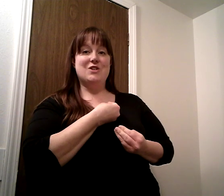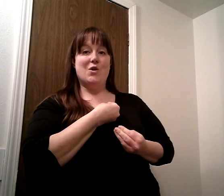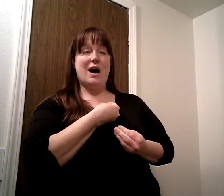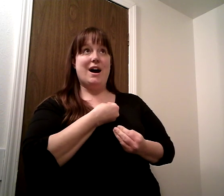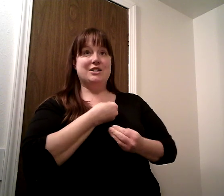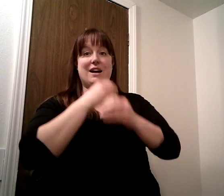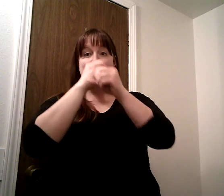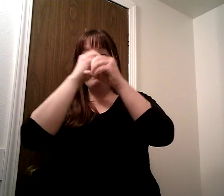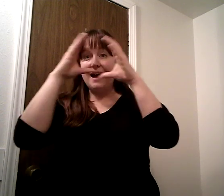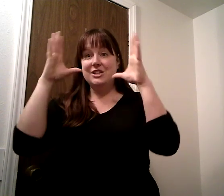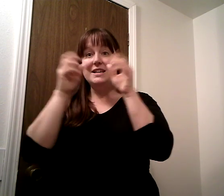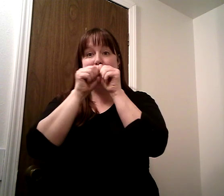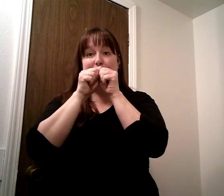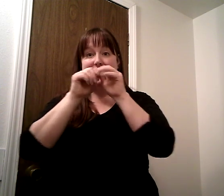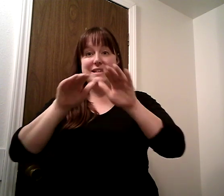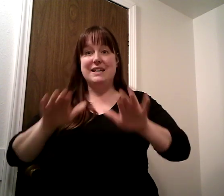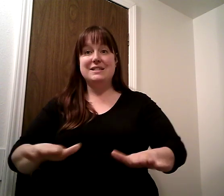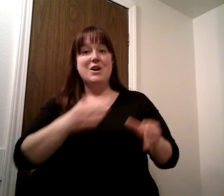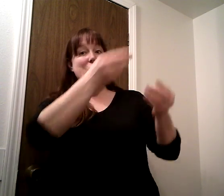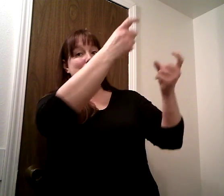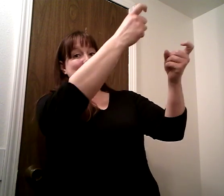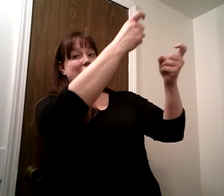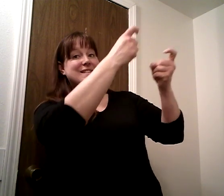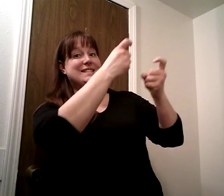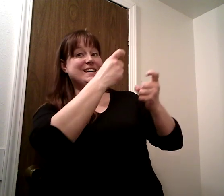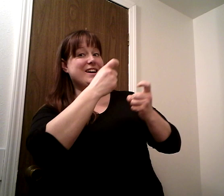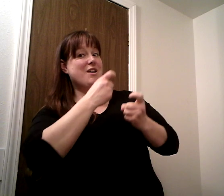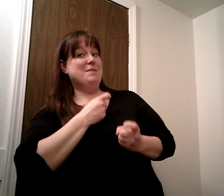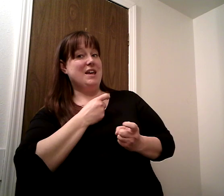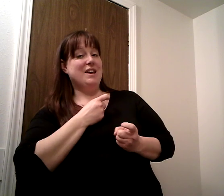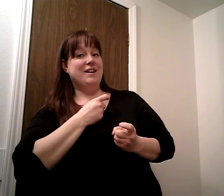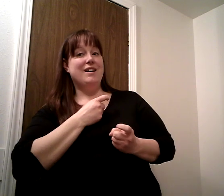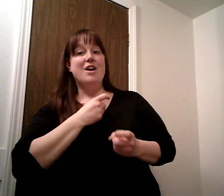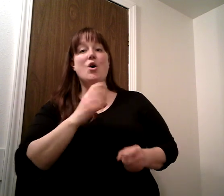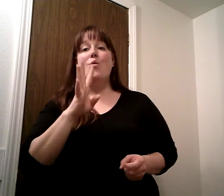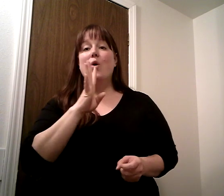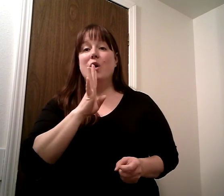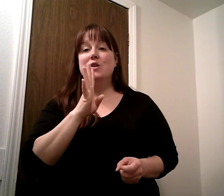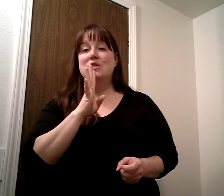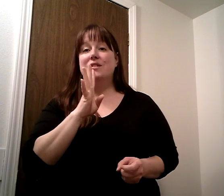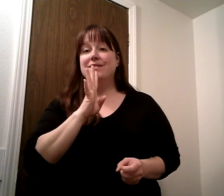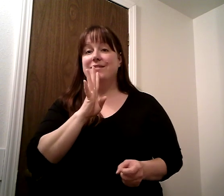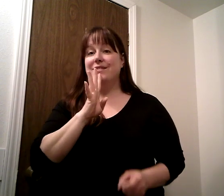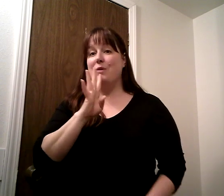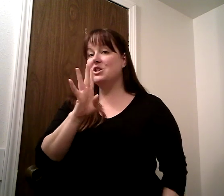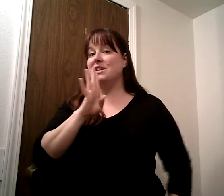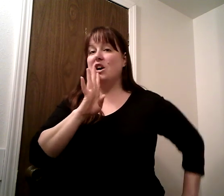So I shall imagine his blessings resting on me. Words. Okay, we're just going to talk